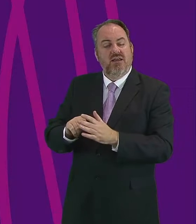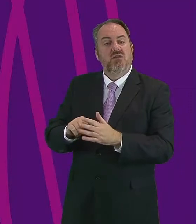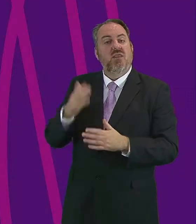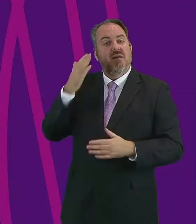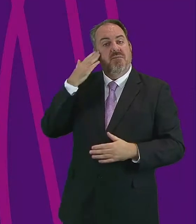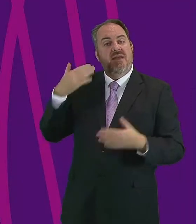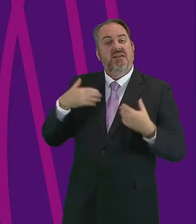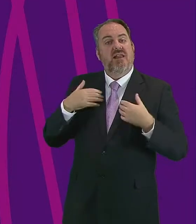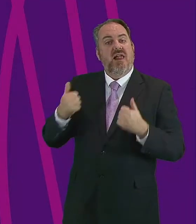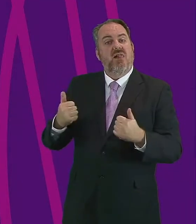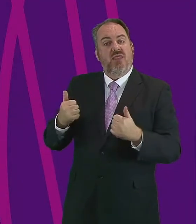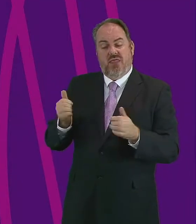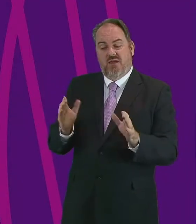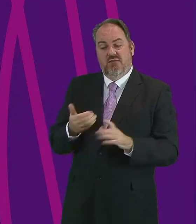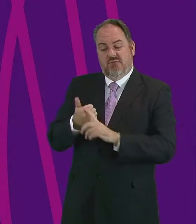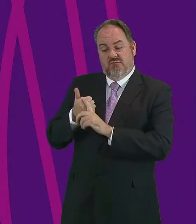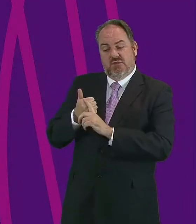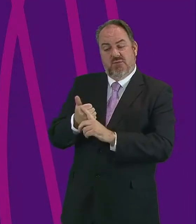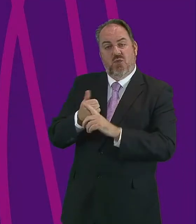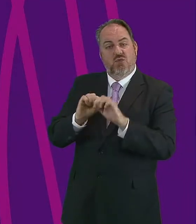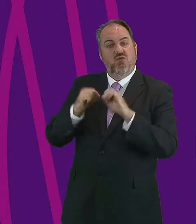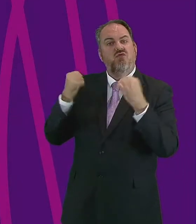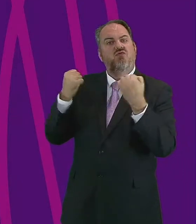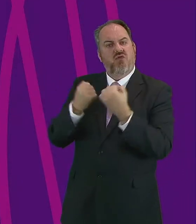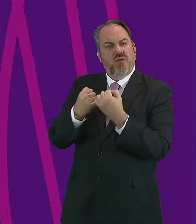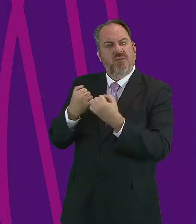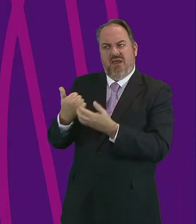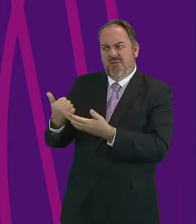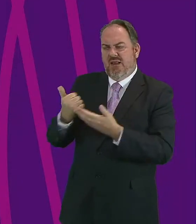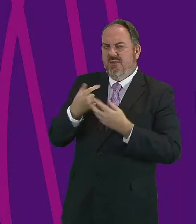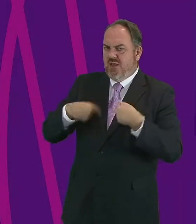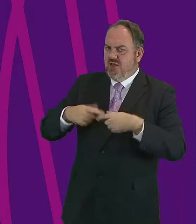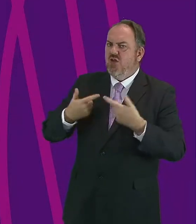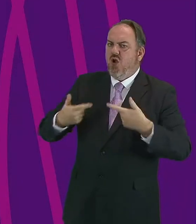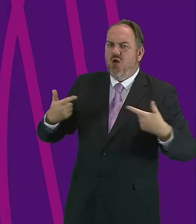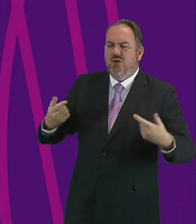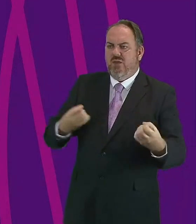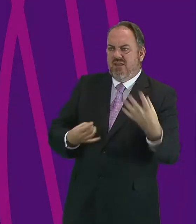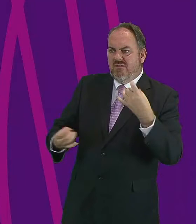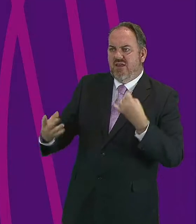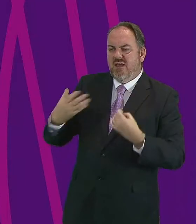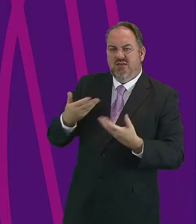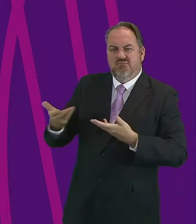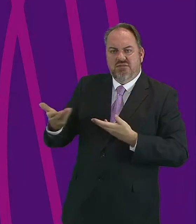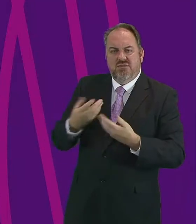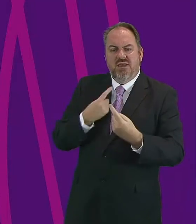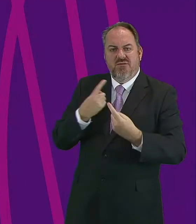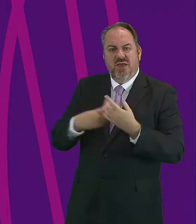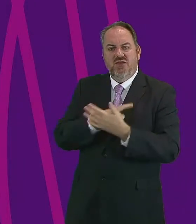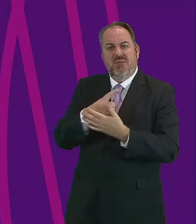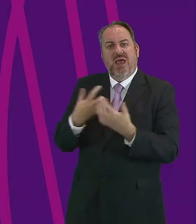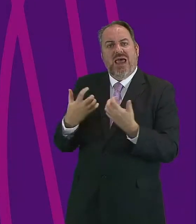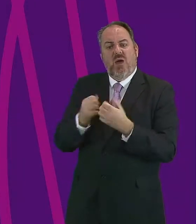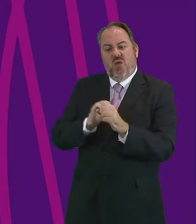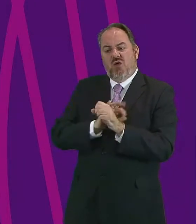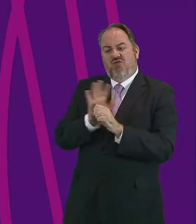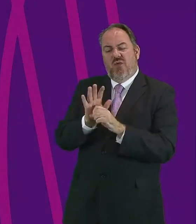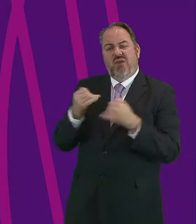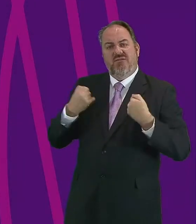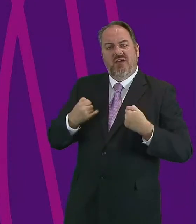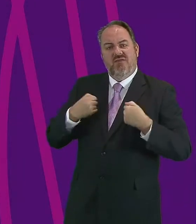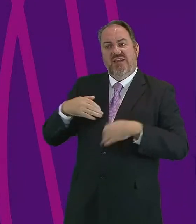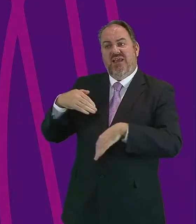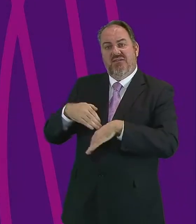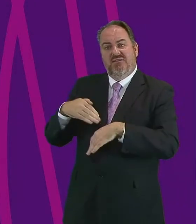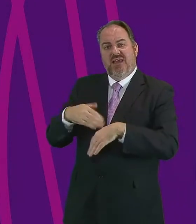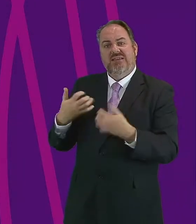Commencement Consideration Group have been a vital source of information and intelligence about the impact of COVID-19 on the operation of the Mental Health